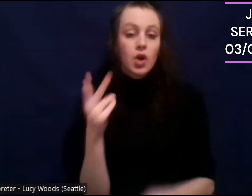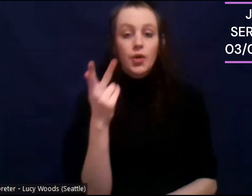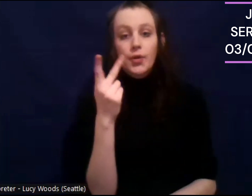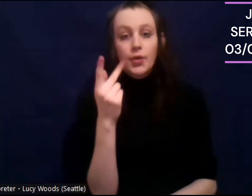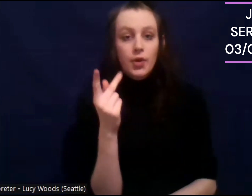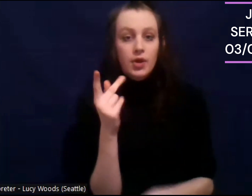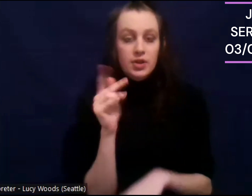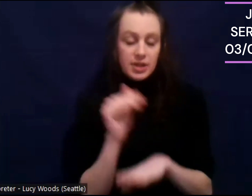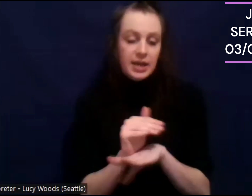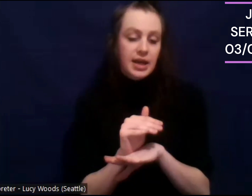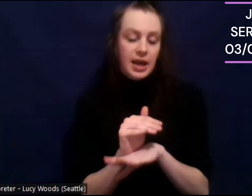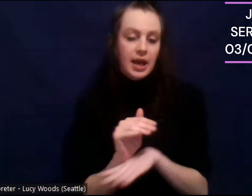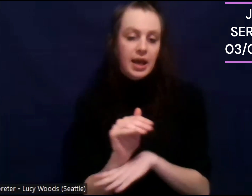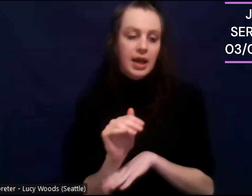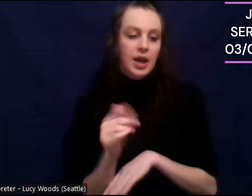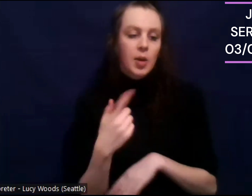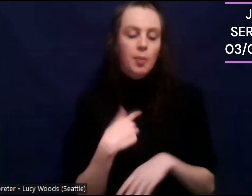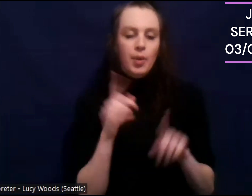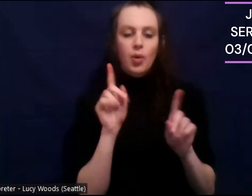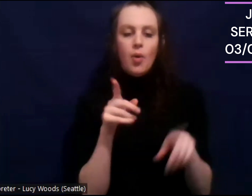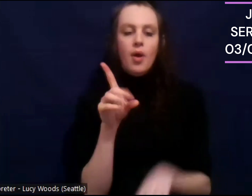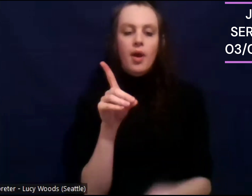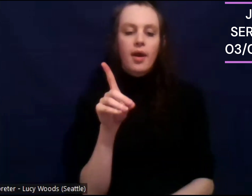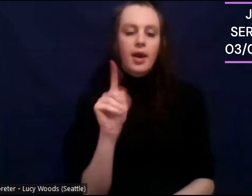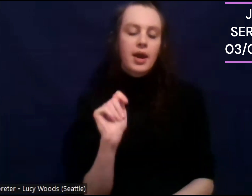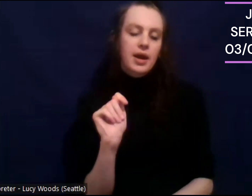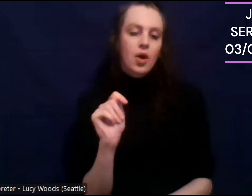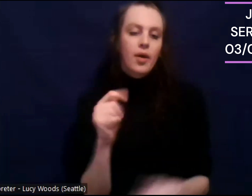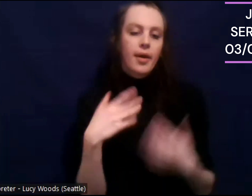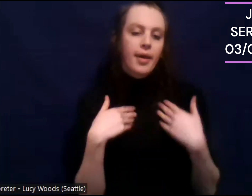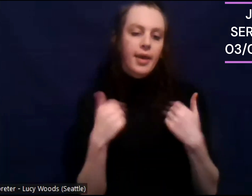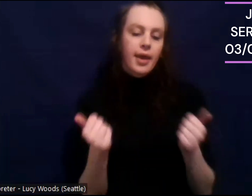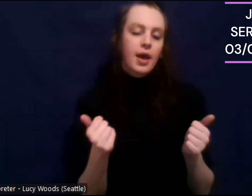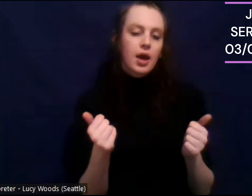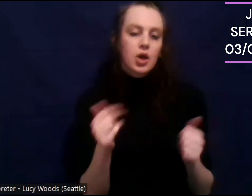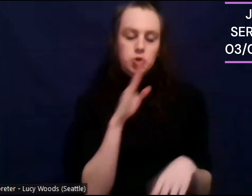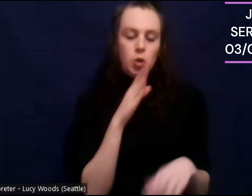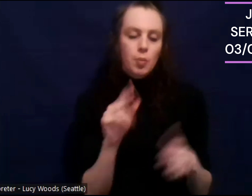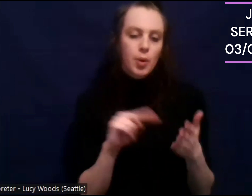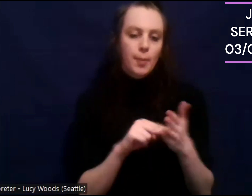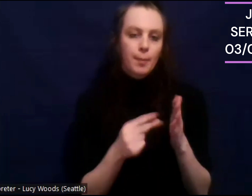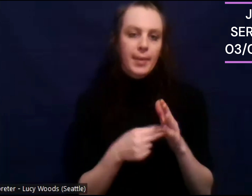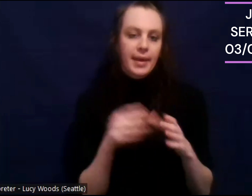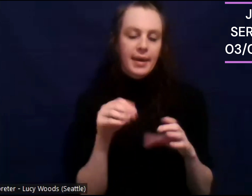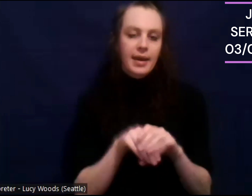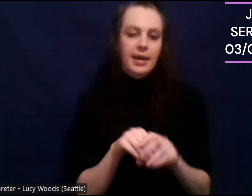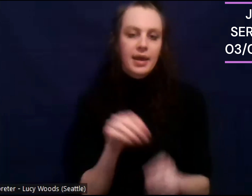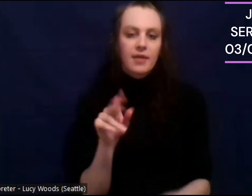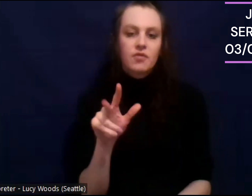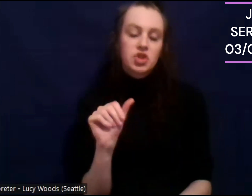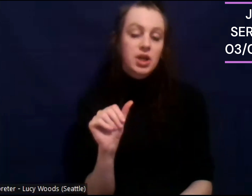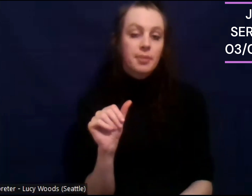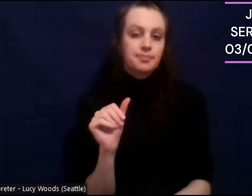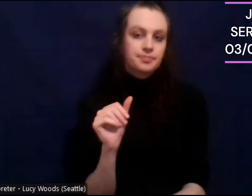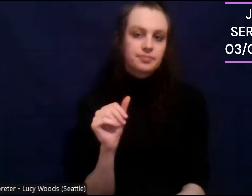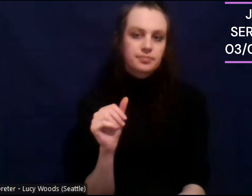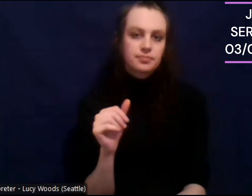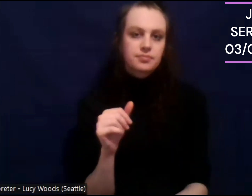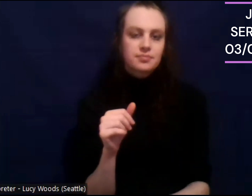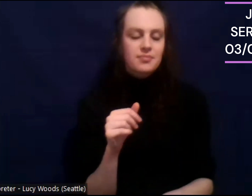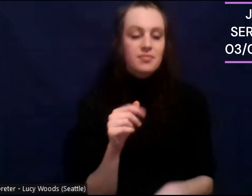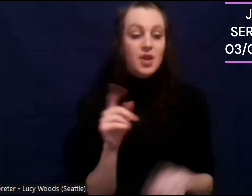downtown Young and Sober meeting here in Norfolk, Virginia. And the first announcement I hear is a guy in there talking about how they're